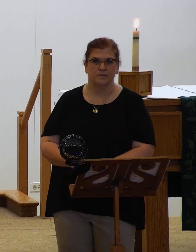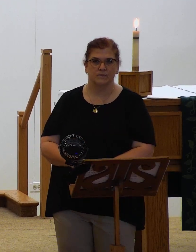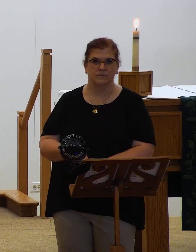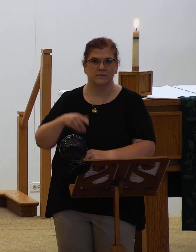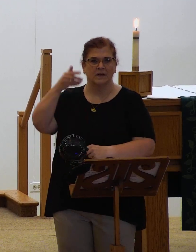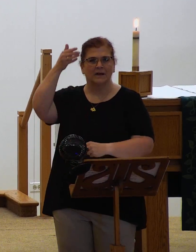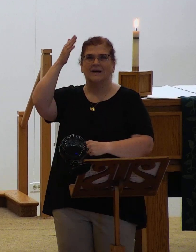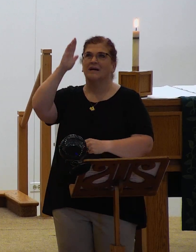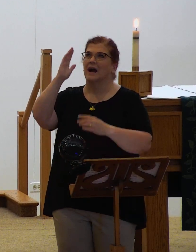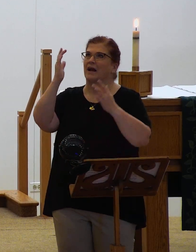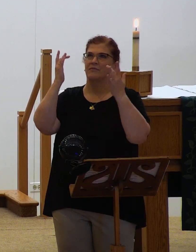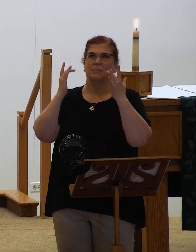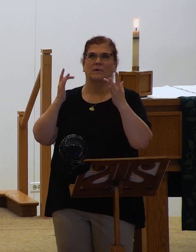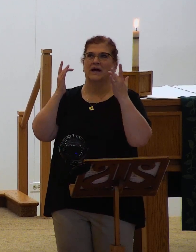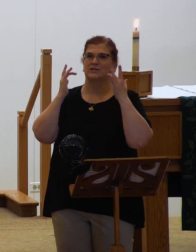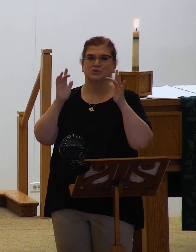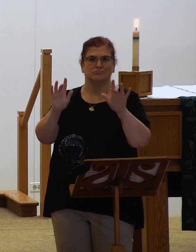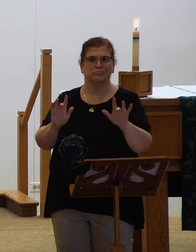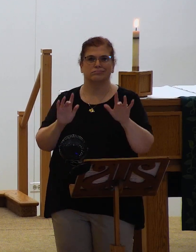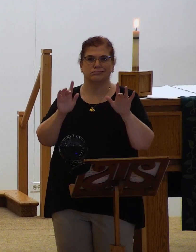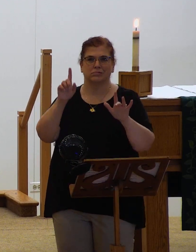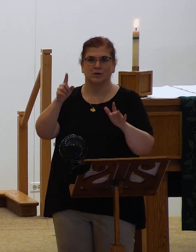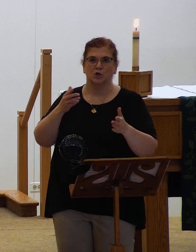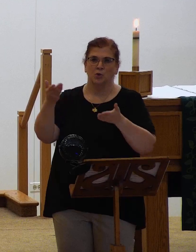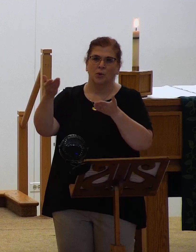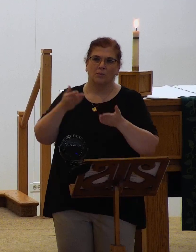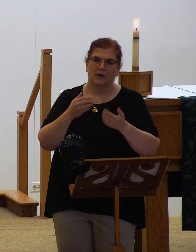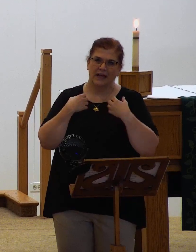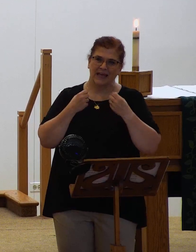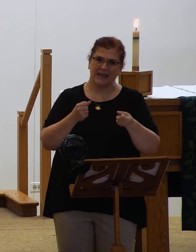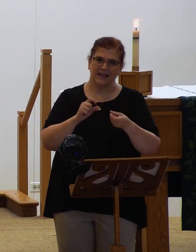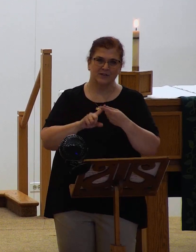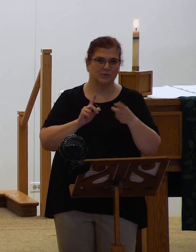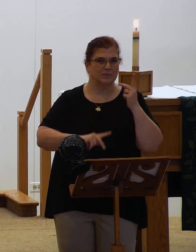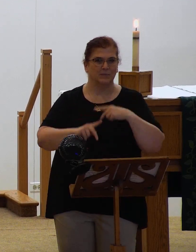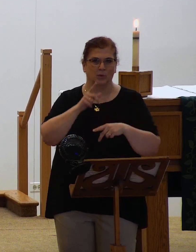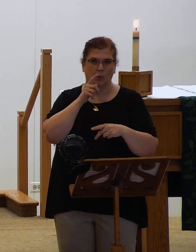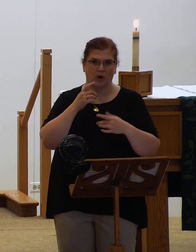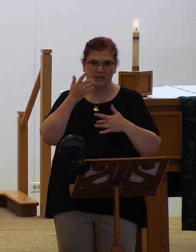God of compassion, you bring healing to those who are